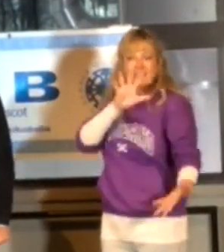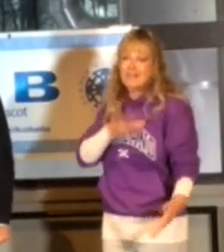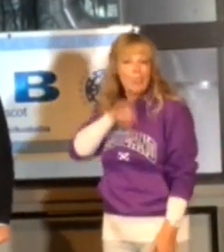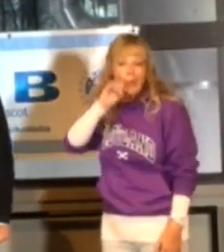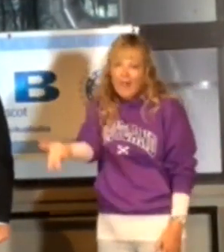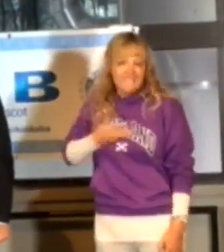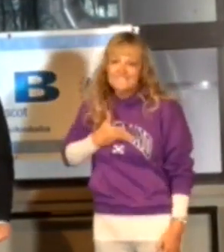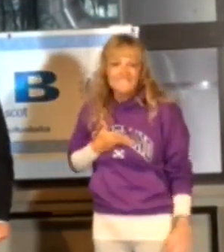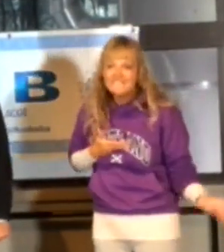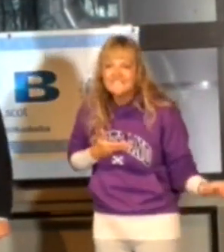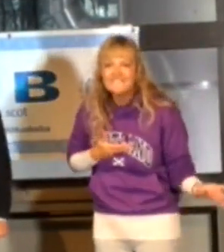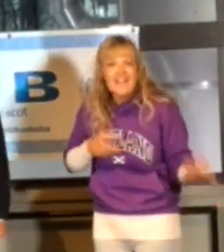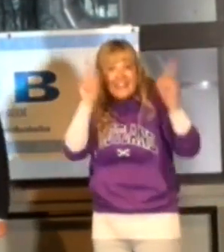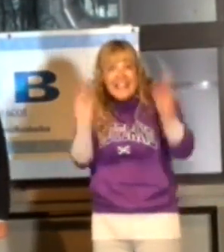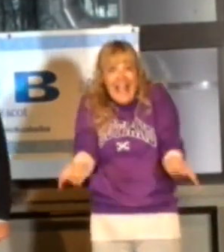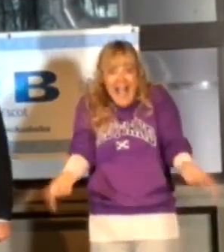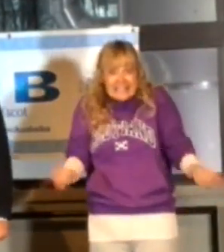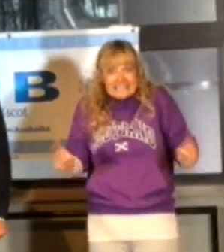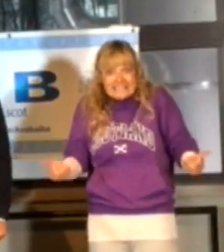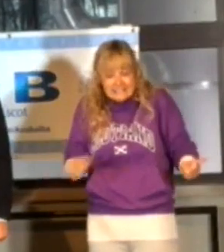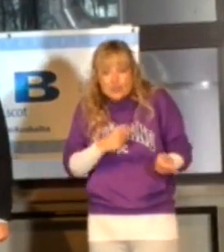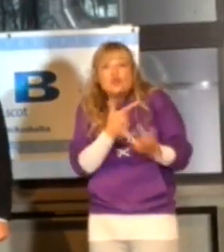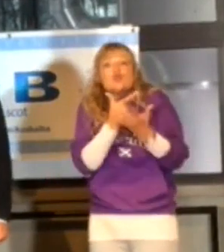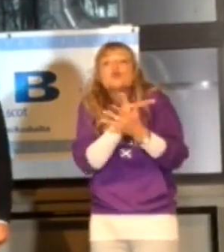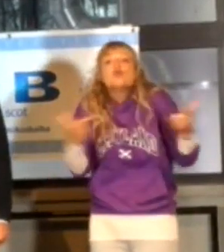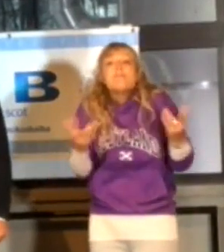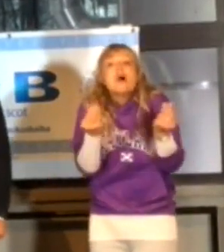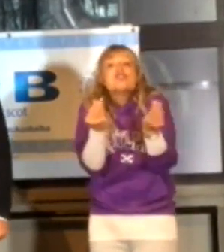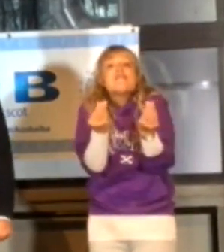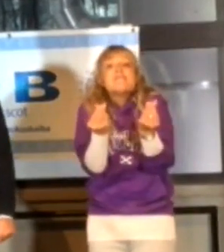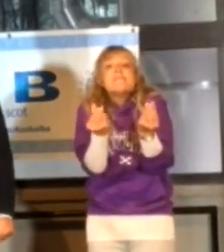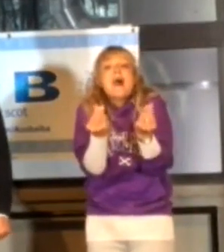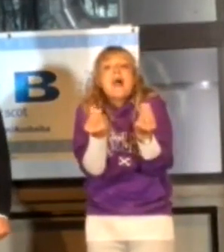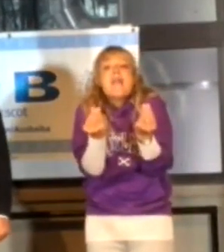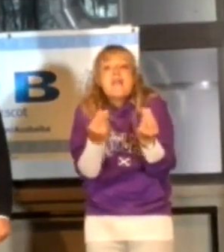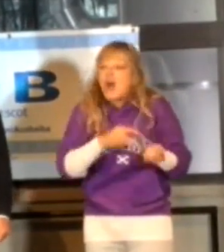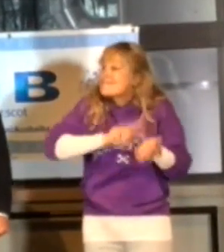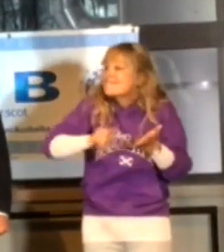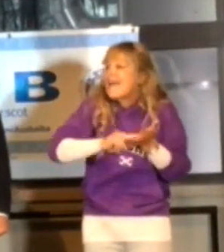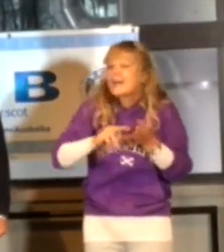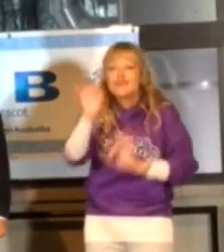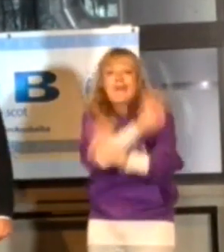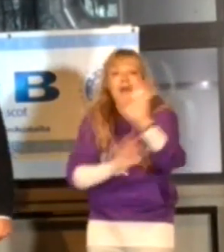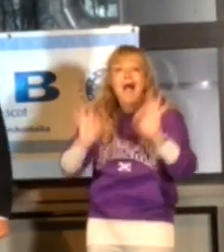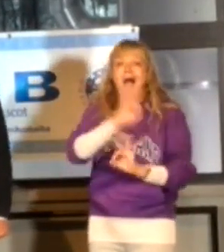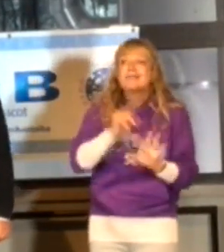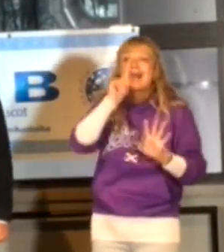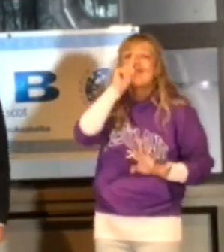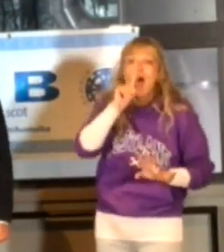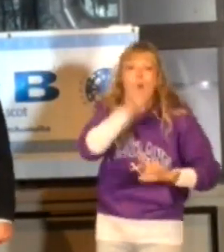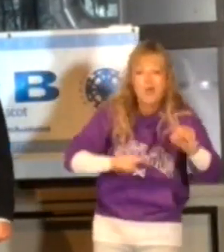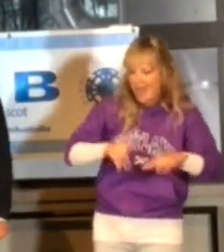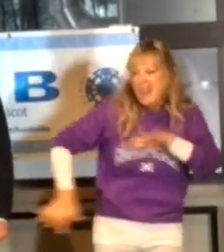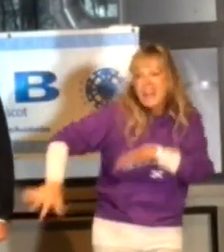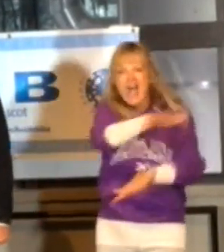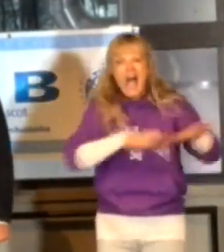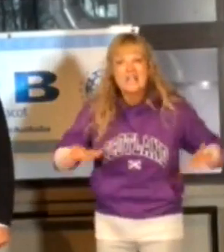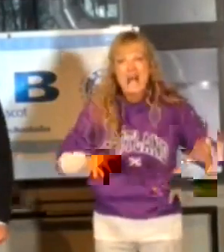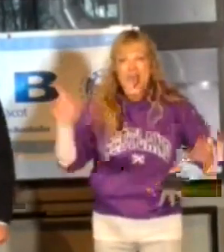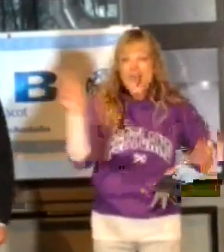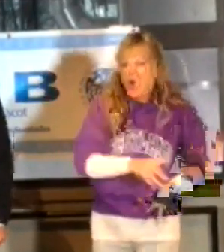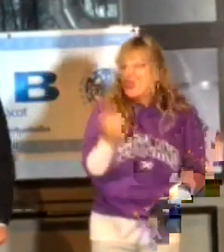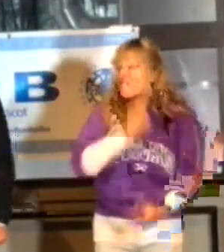won't. They can't afford to give up the supplies of natural gas and oil and land and all the